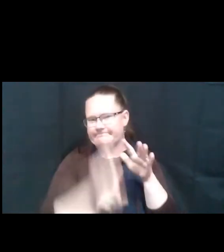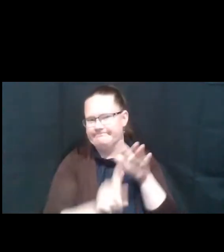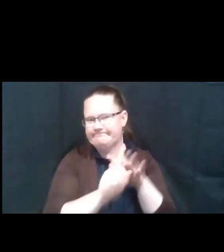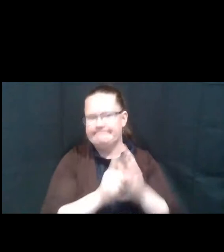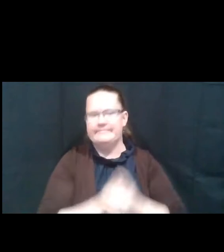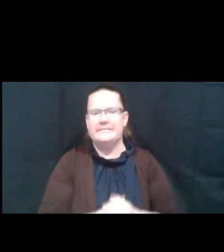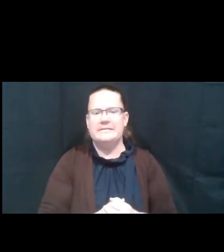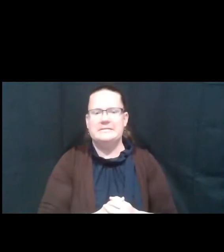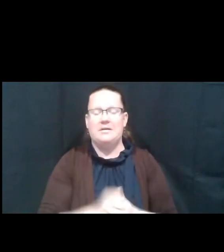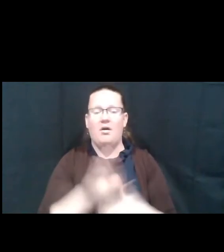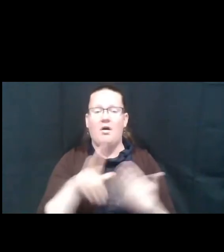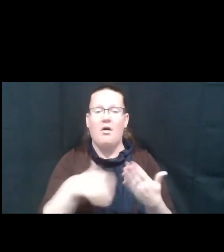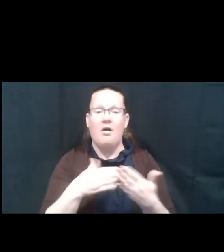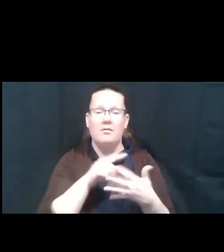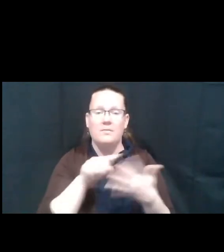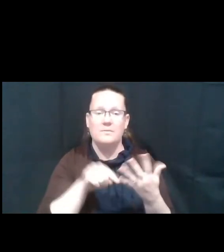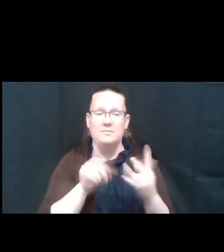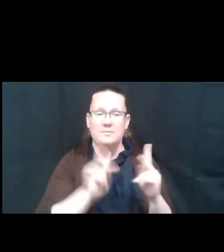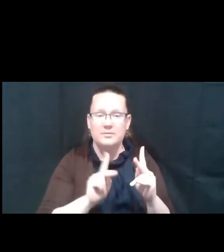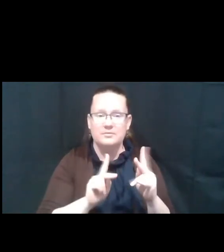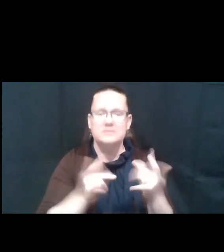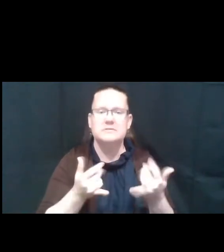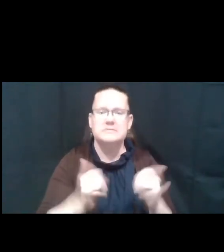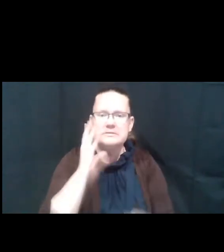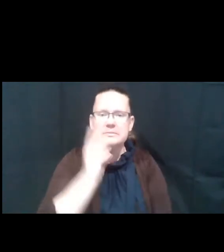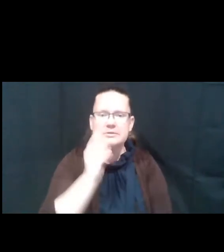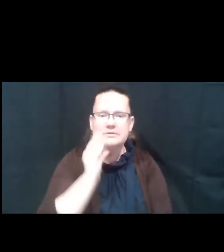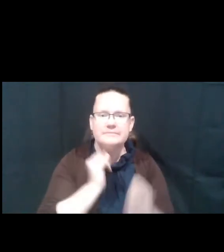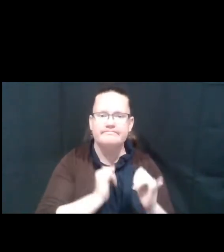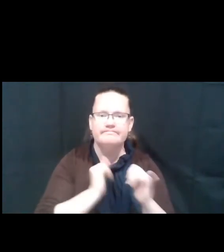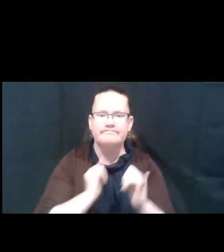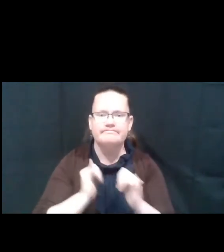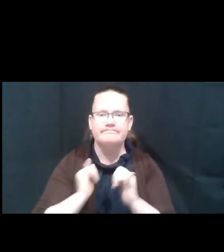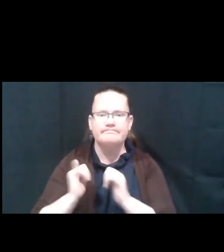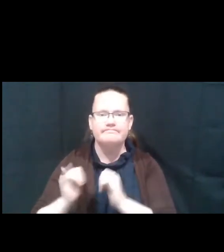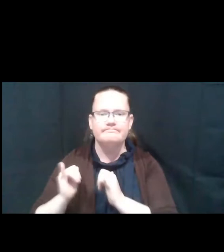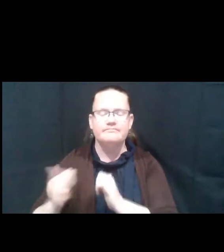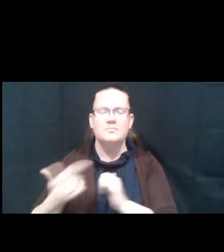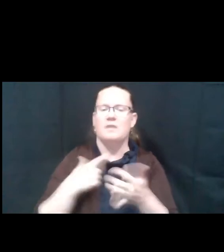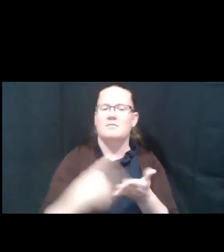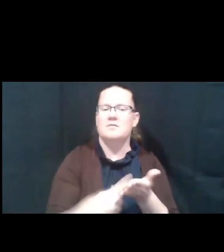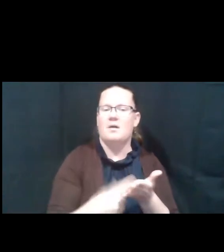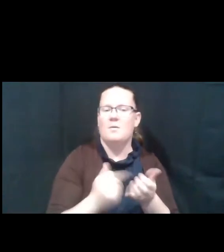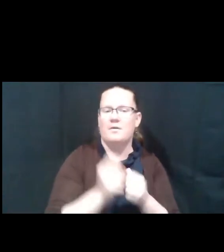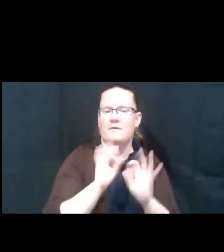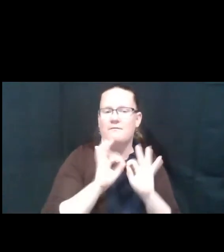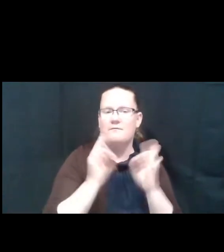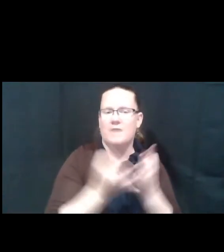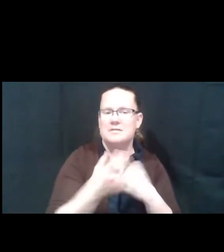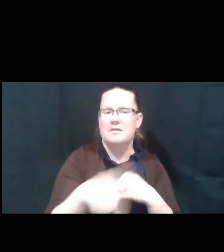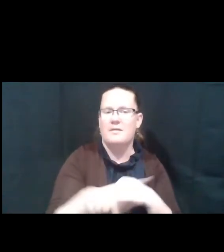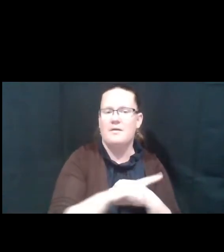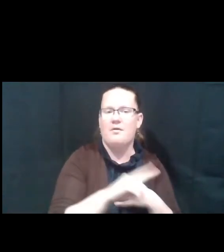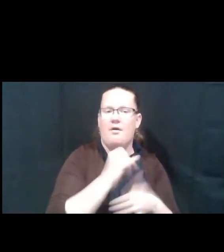exactly what we're all experiencing. And so I've talked to friends who are artists or creatives who are